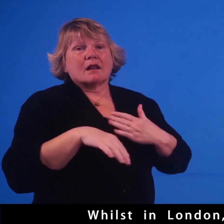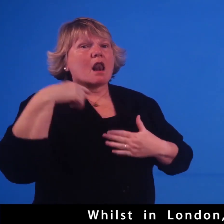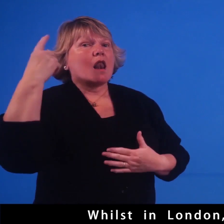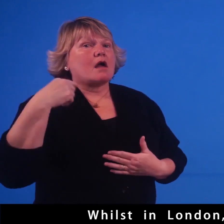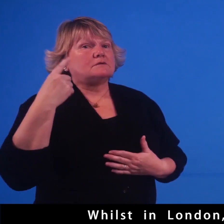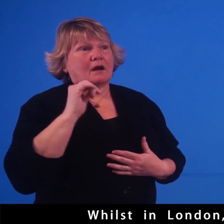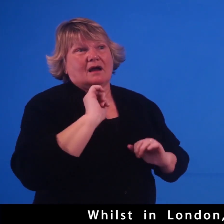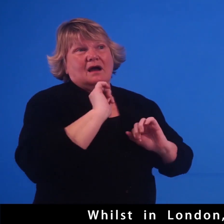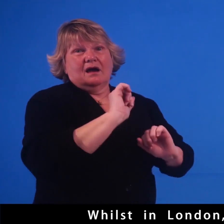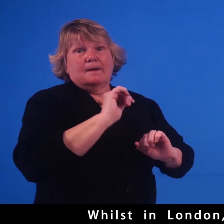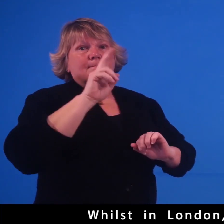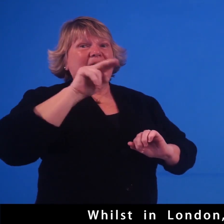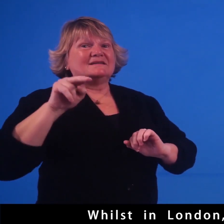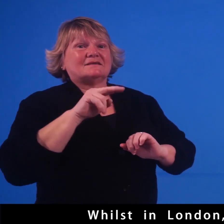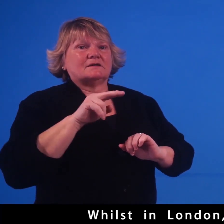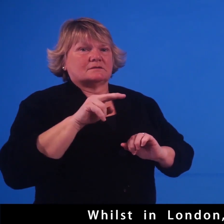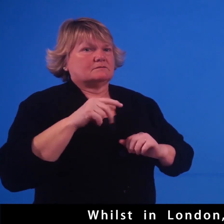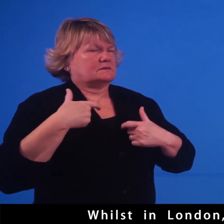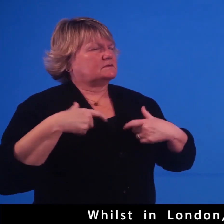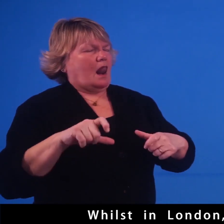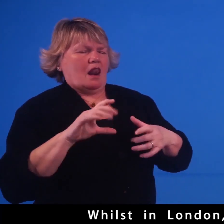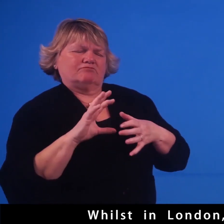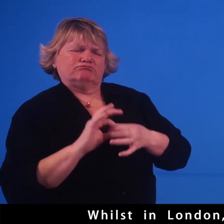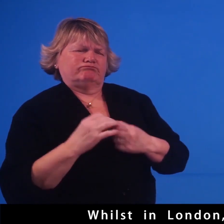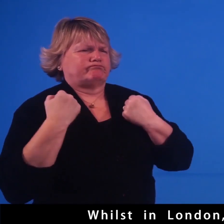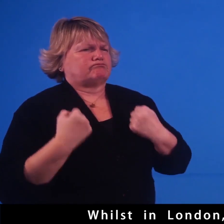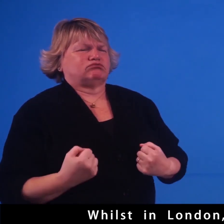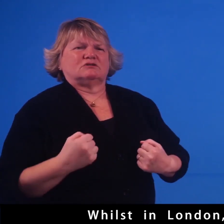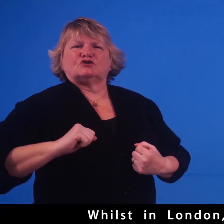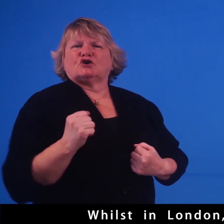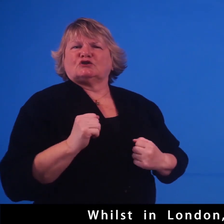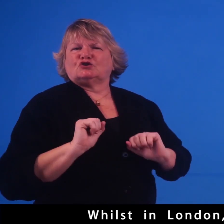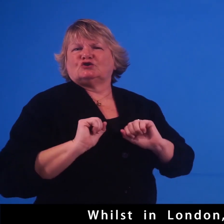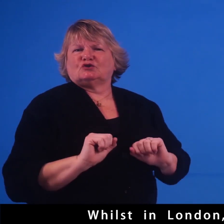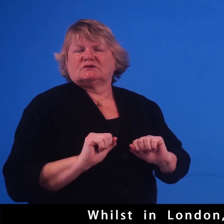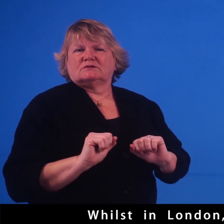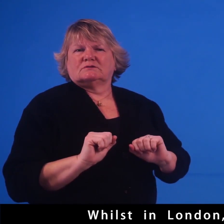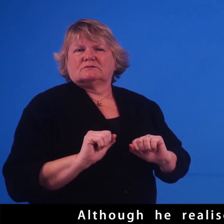Whilst in London, Bellany's paintings remained resolutely Scottish.